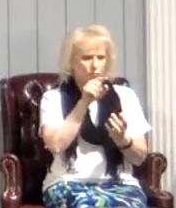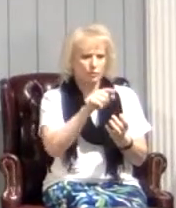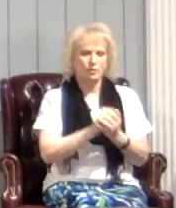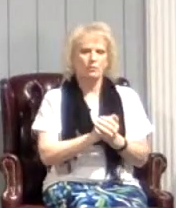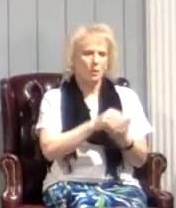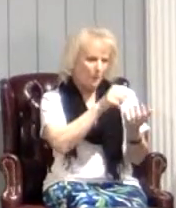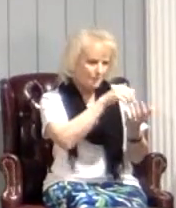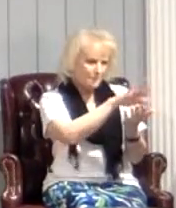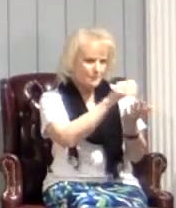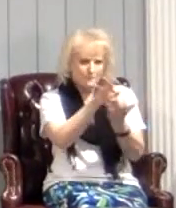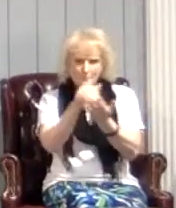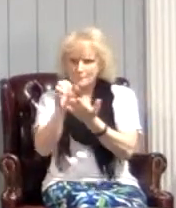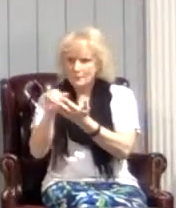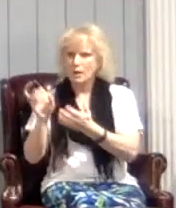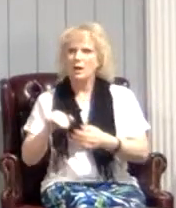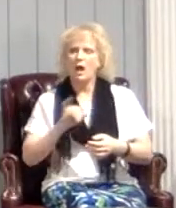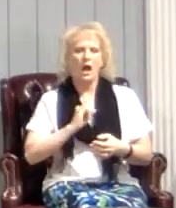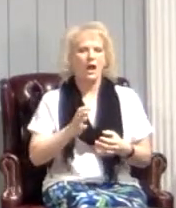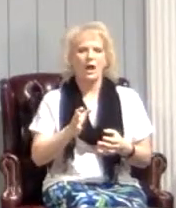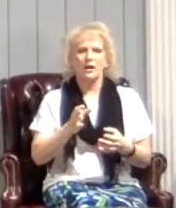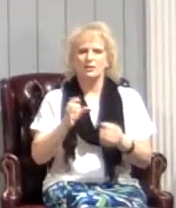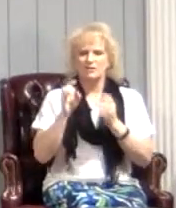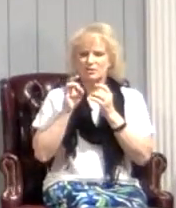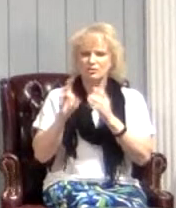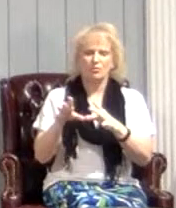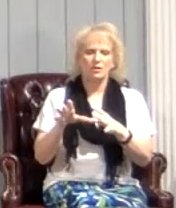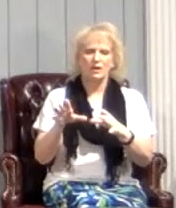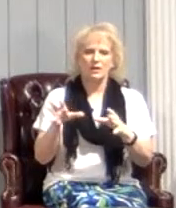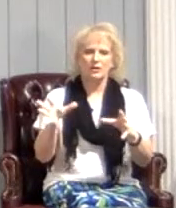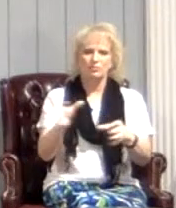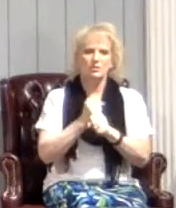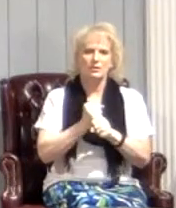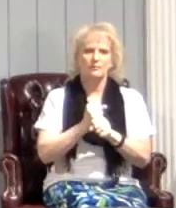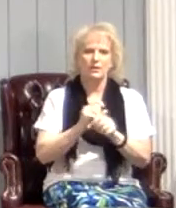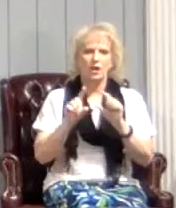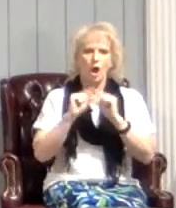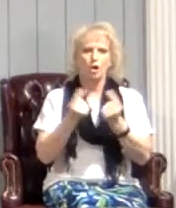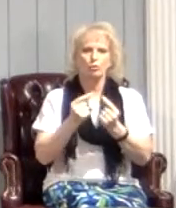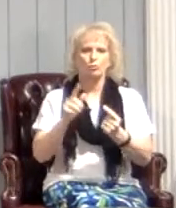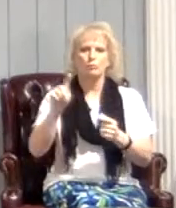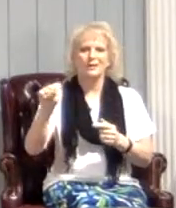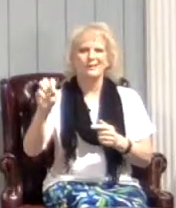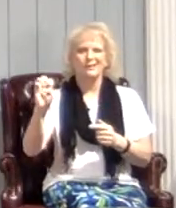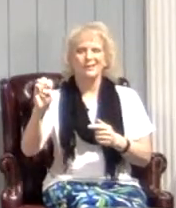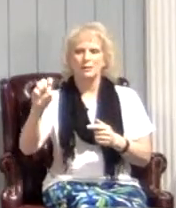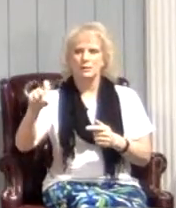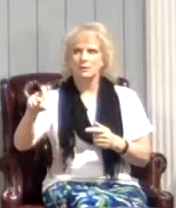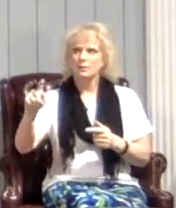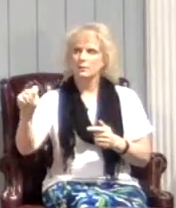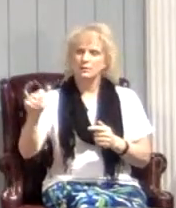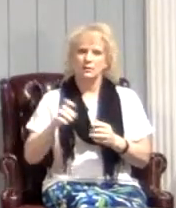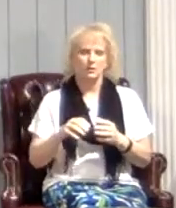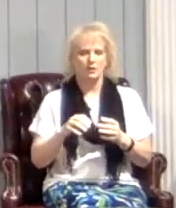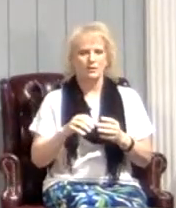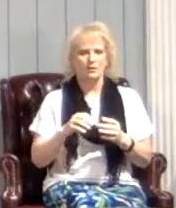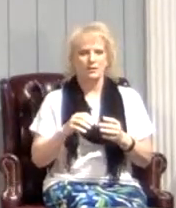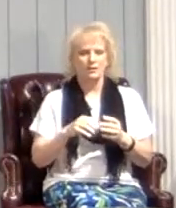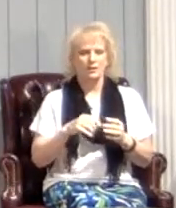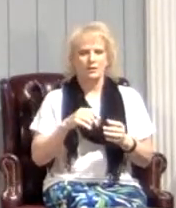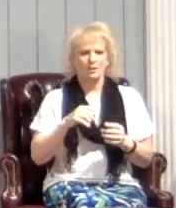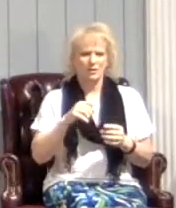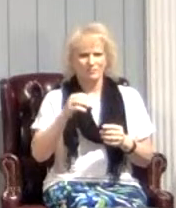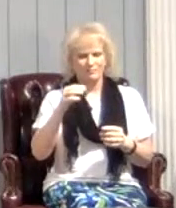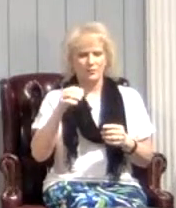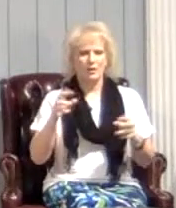getting, this is my pet peeve, I don't like getting group texts. You know, where you say,